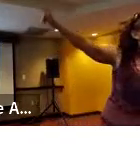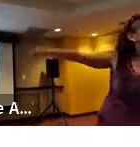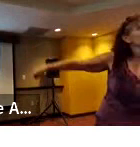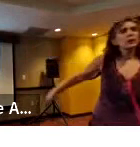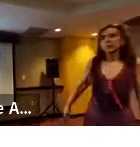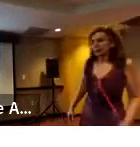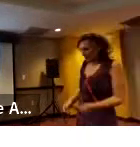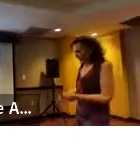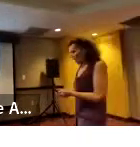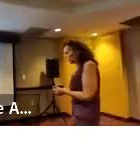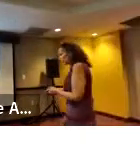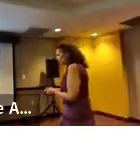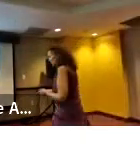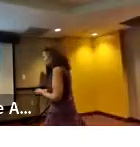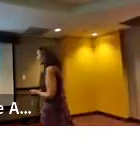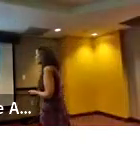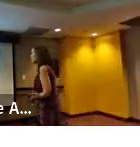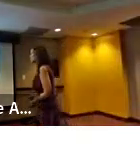the truth.